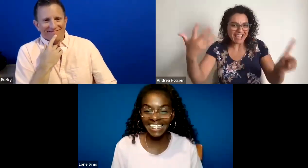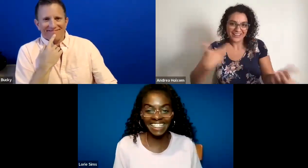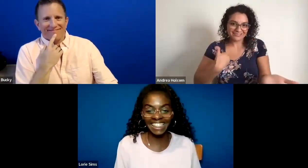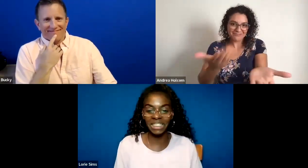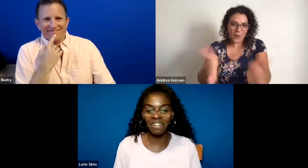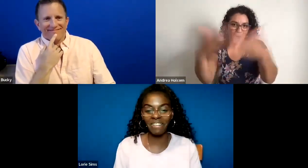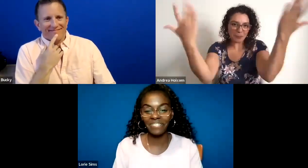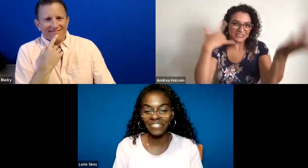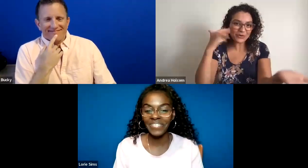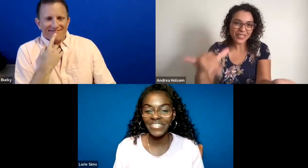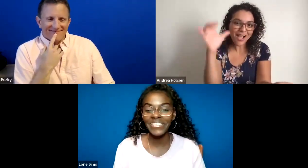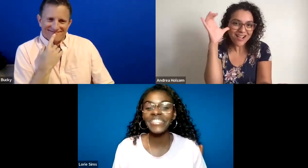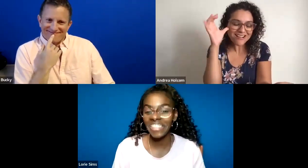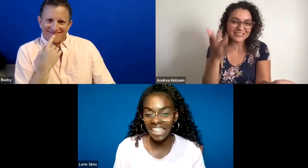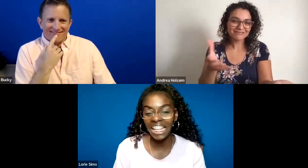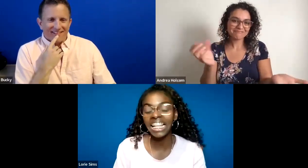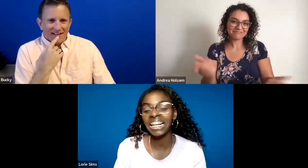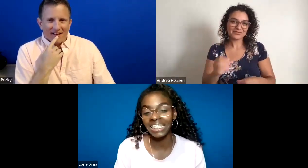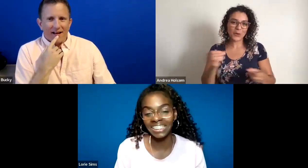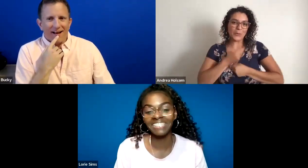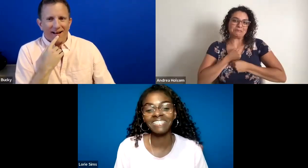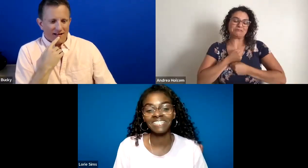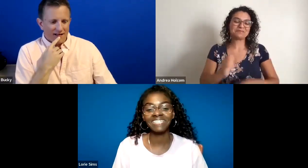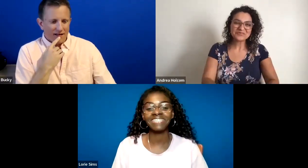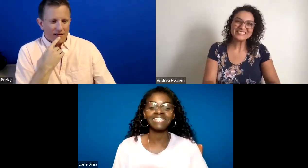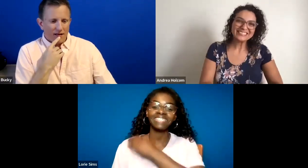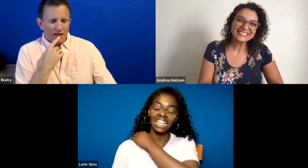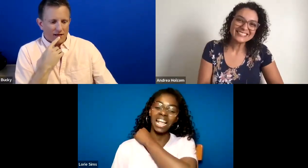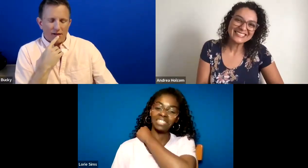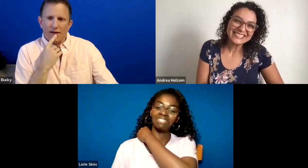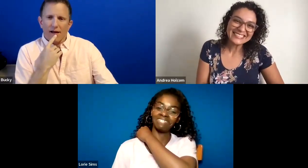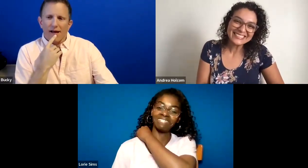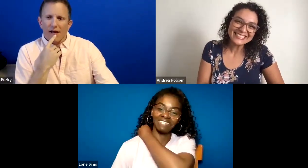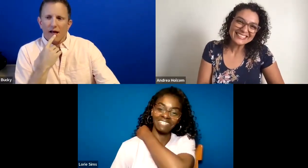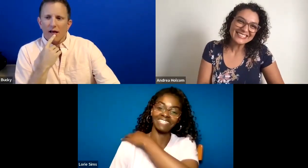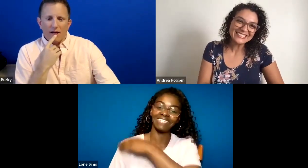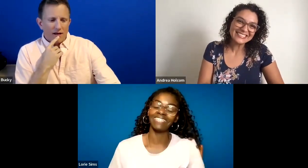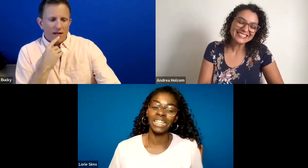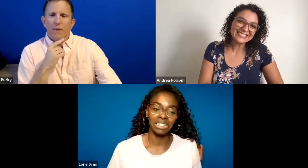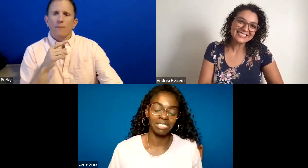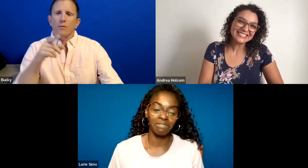Please feel free to share. You know, this is an open forum. This is what we're here for. We're here to listen, so don't hold back.